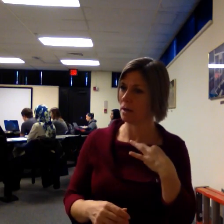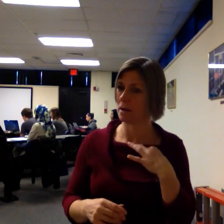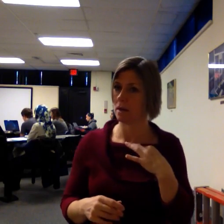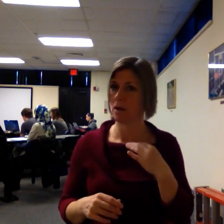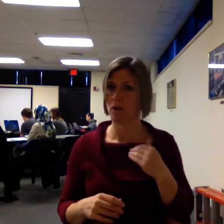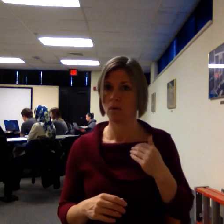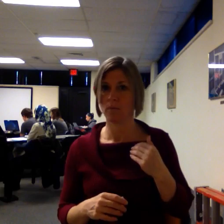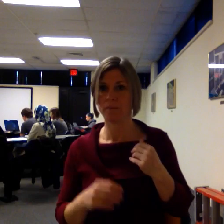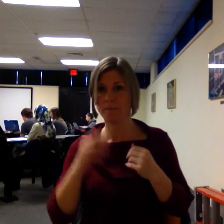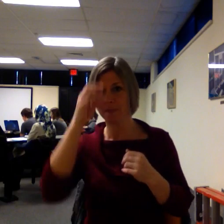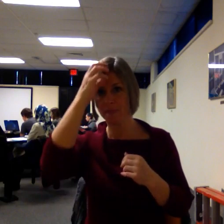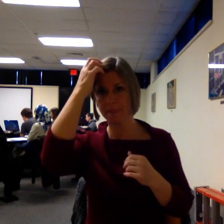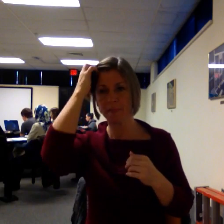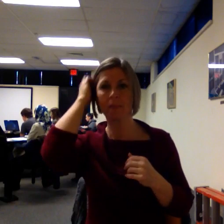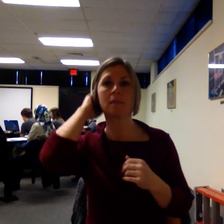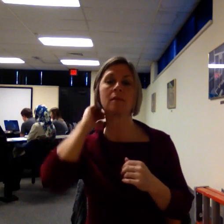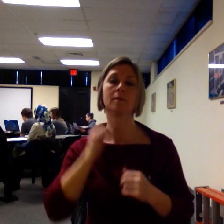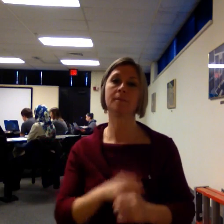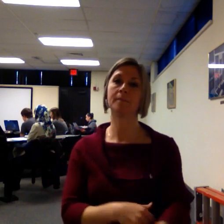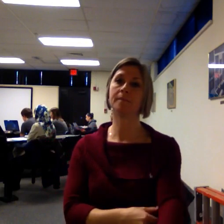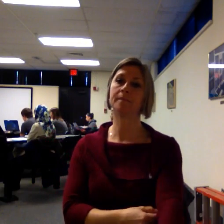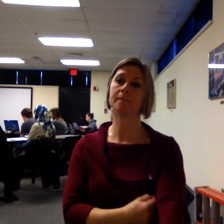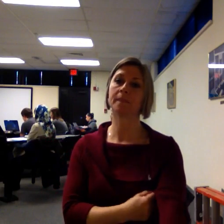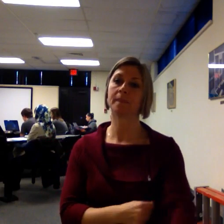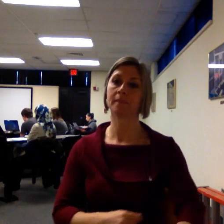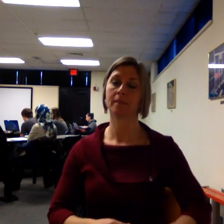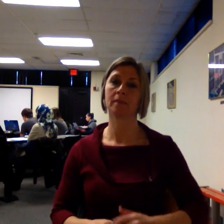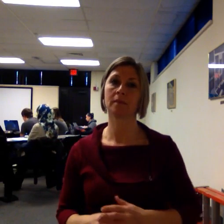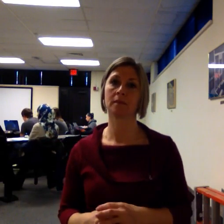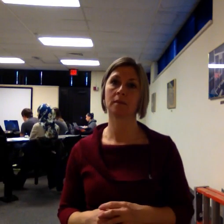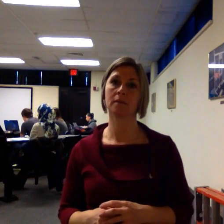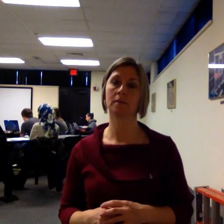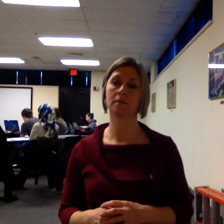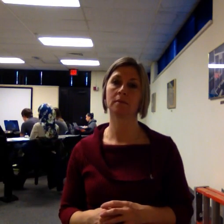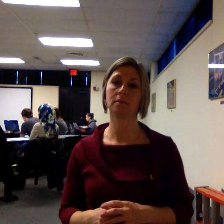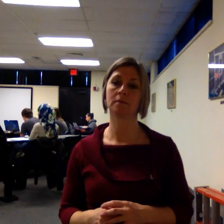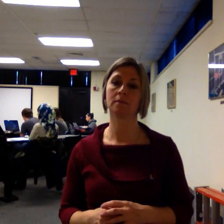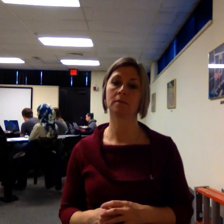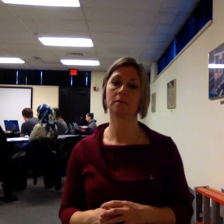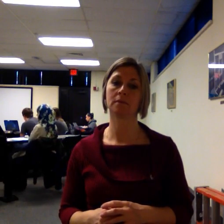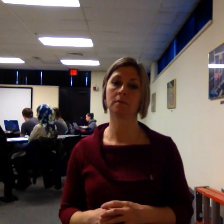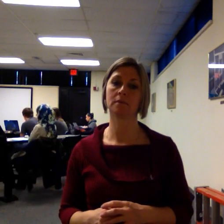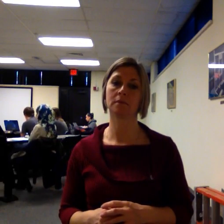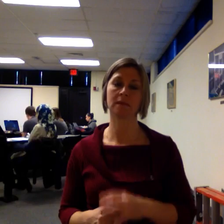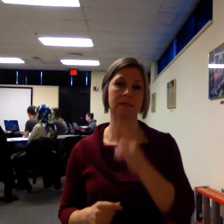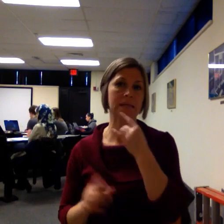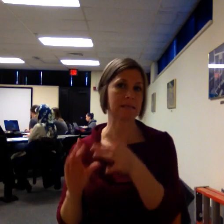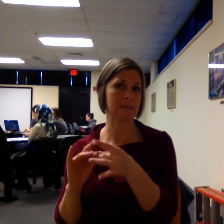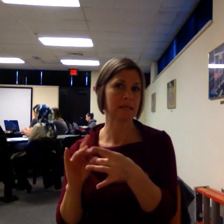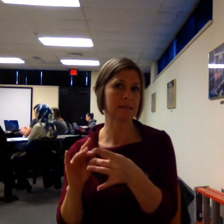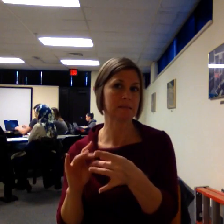and one in the next column. And then obviously, that's what I was wondering, the equation is not the. That's